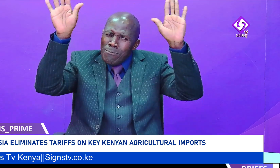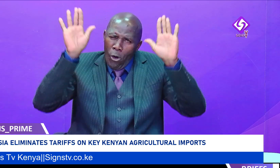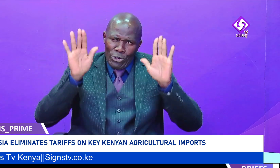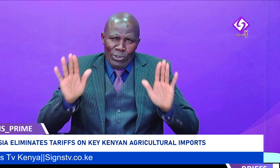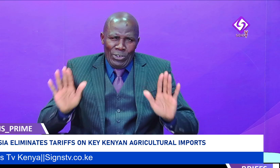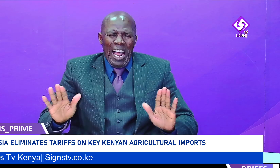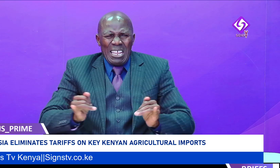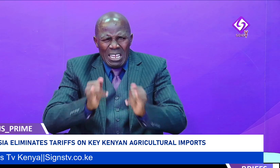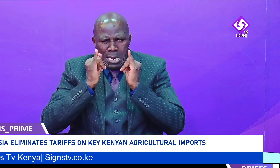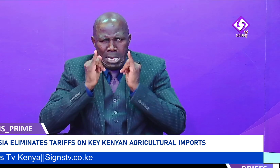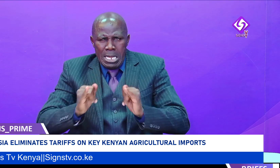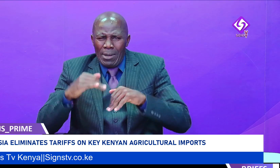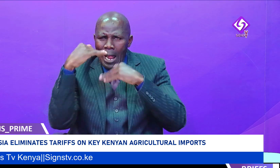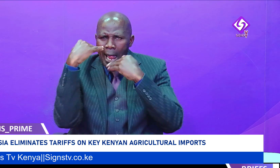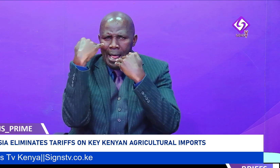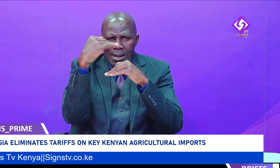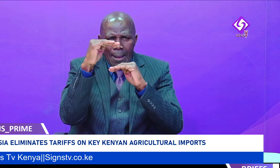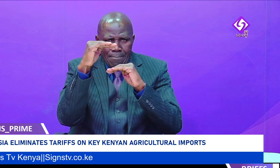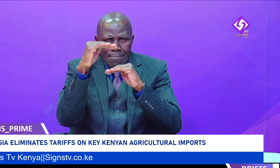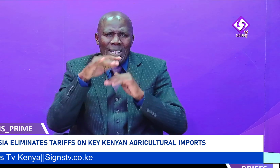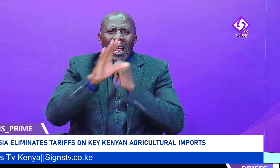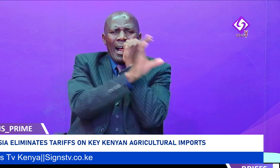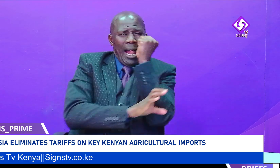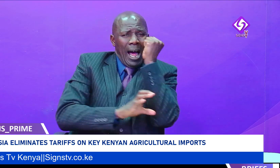farm produce in the Asian markets.